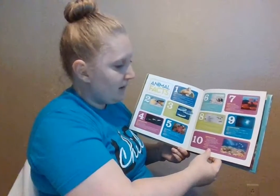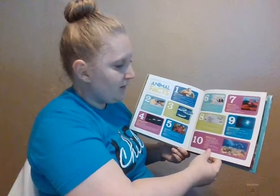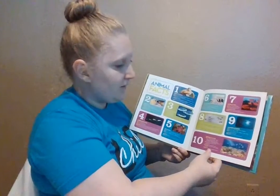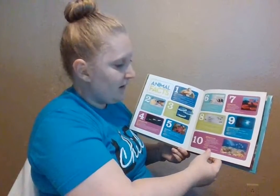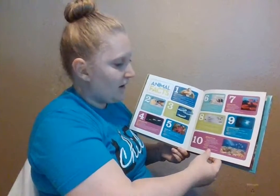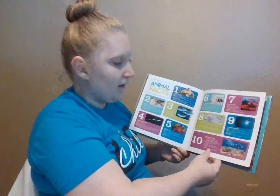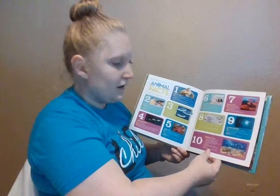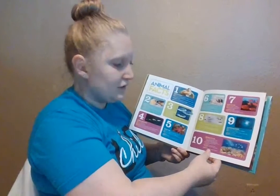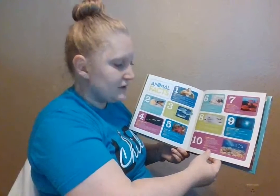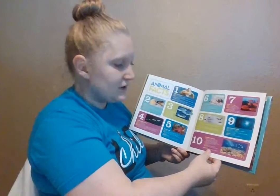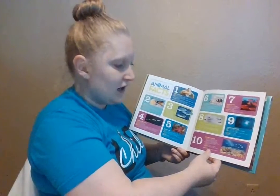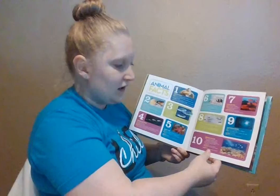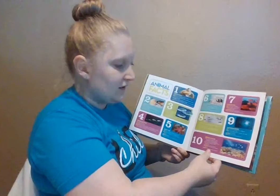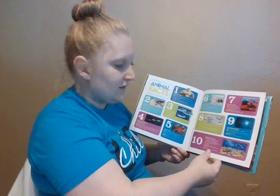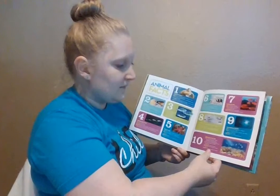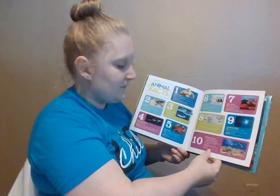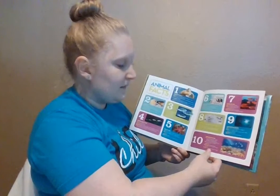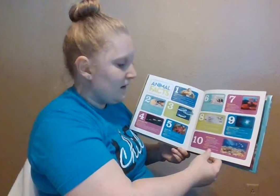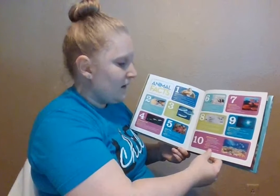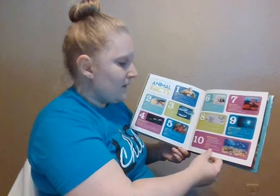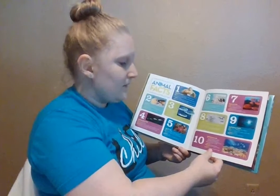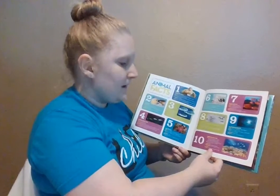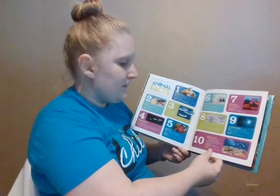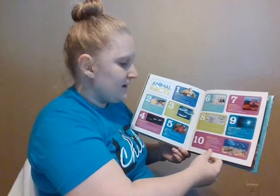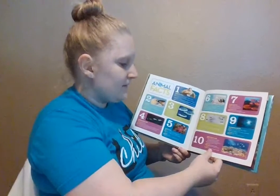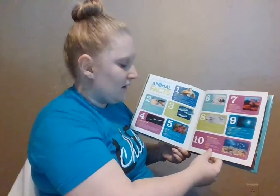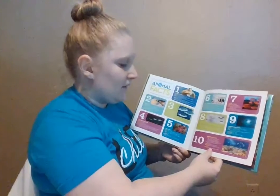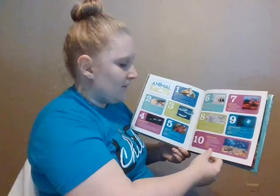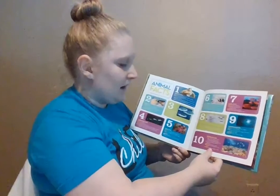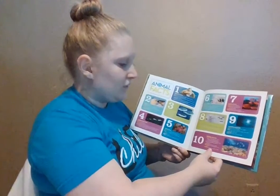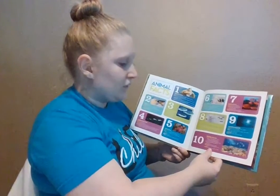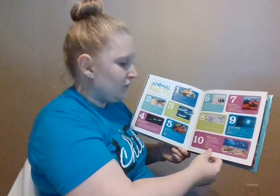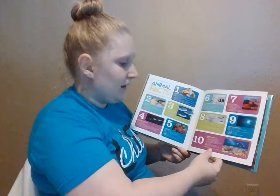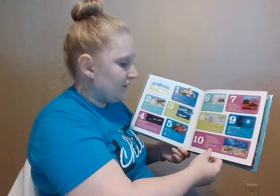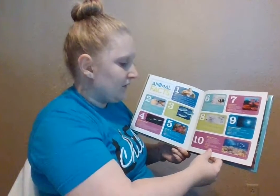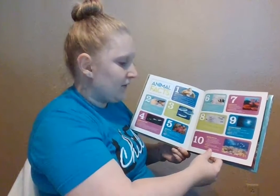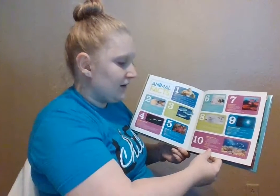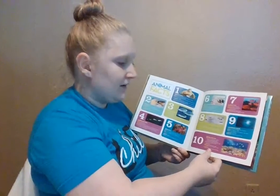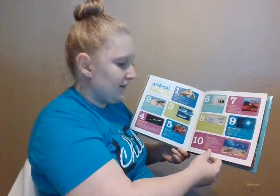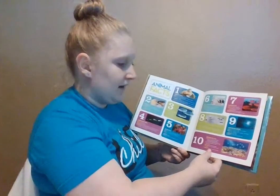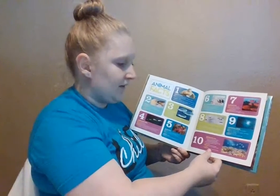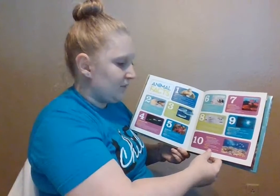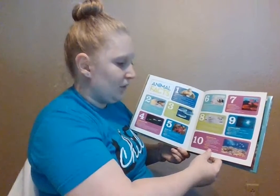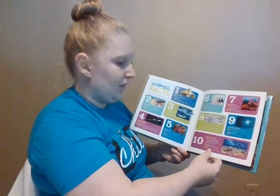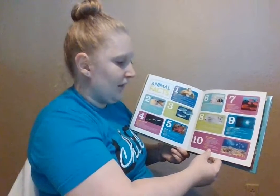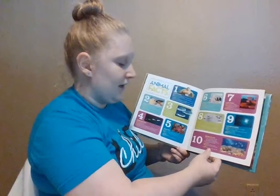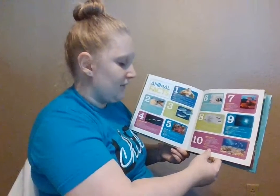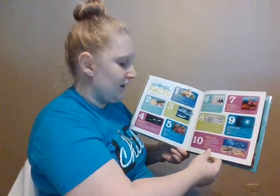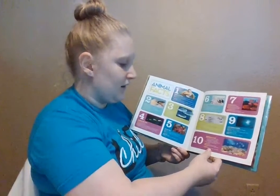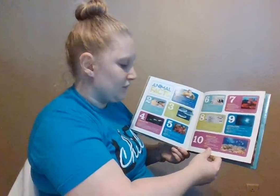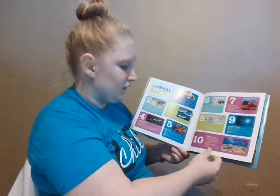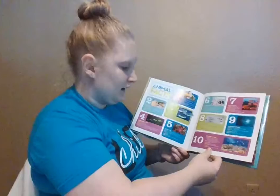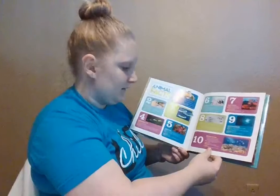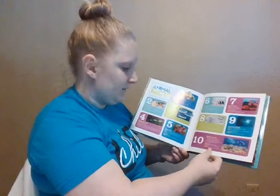Predators are larger sharks. Babies are about 12 to 36, born live in the ocean.